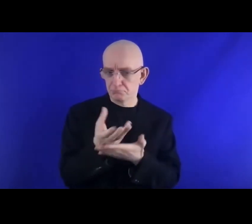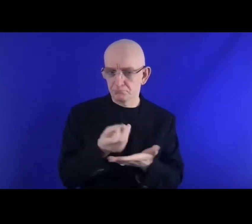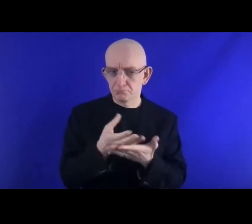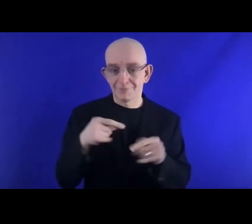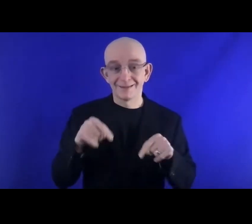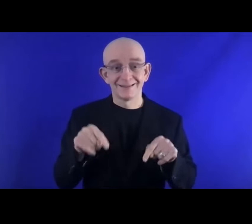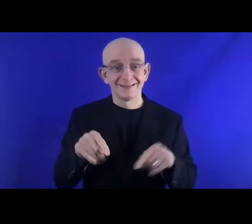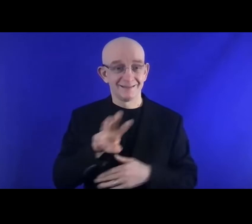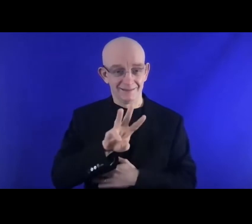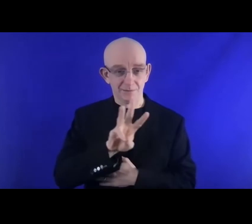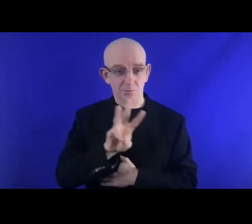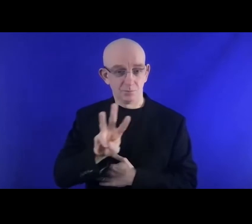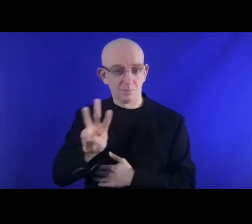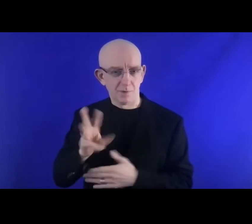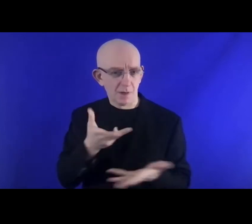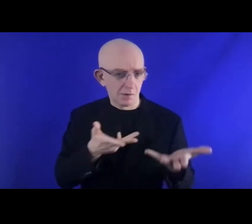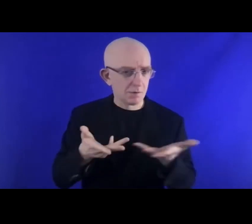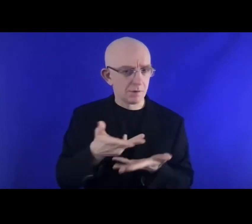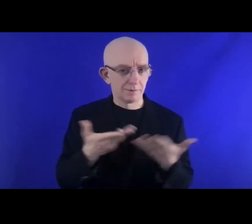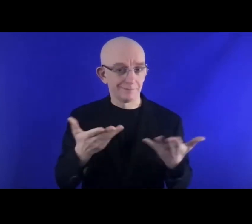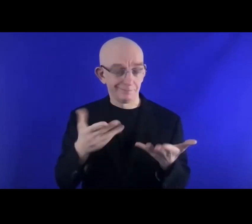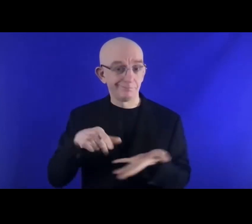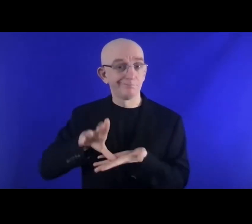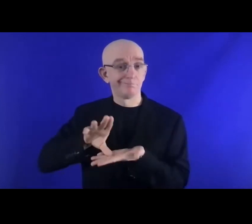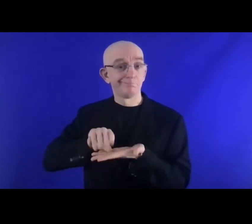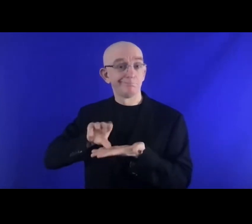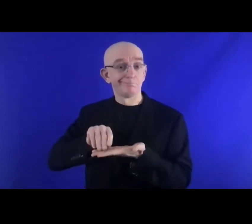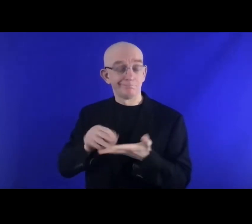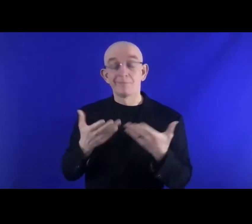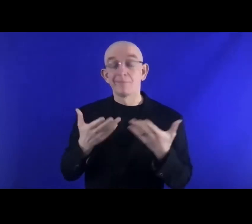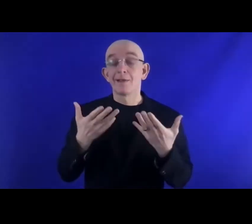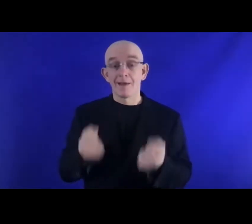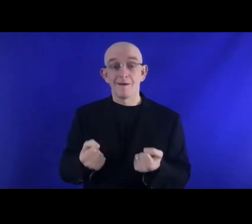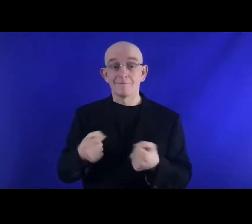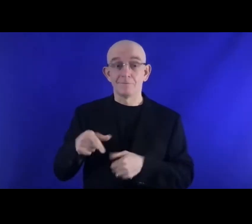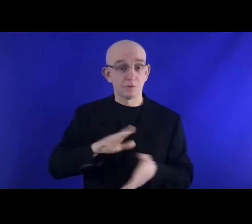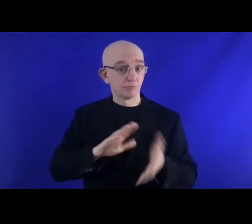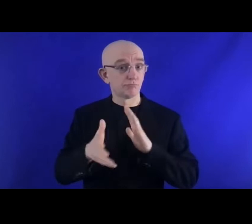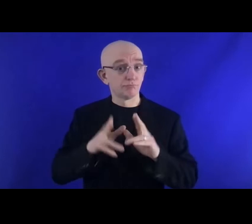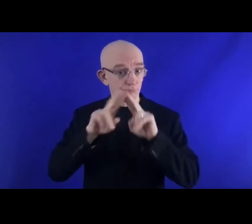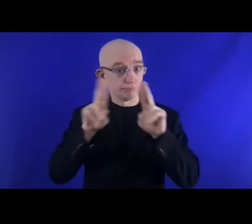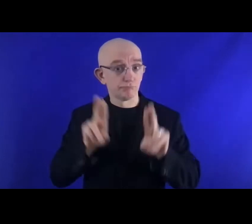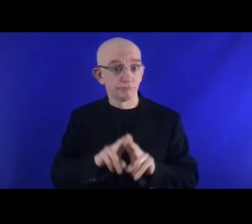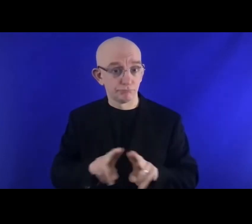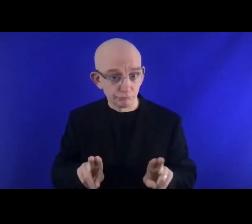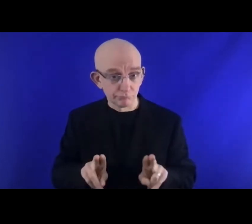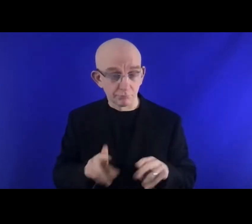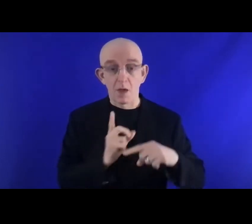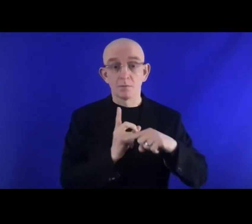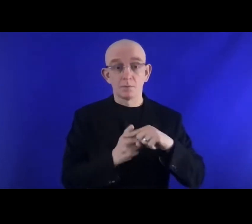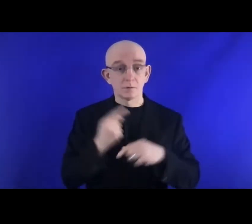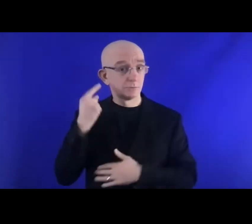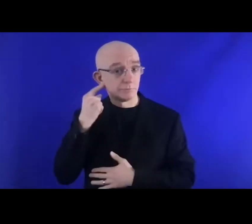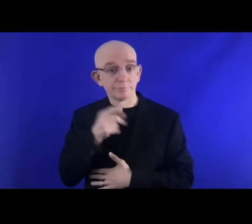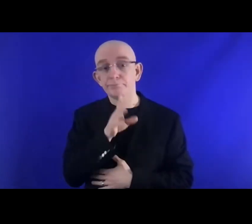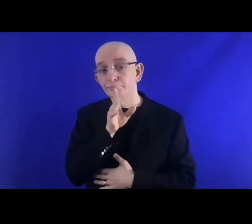and we have simultaneous interpretation into English and Spanish. We also have subtitles in English. There is an